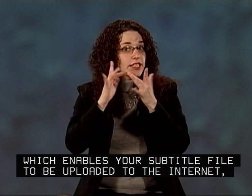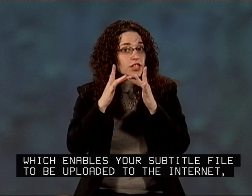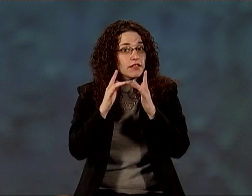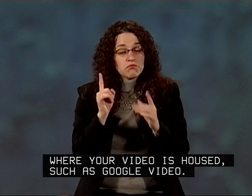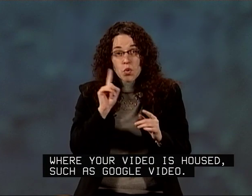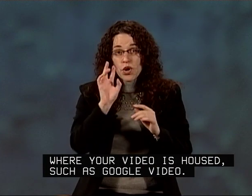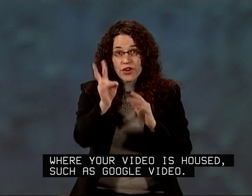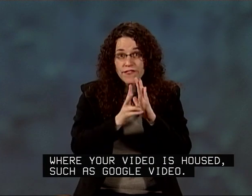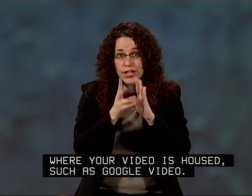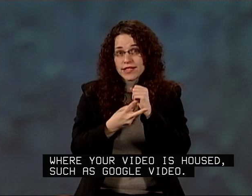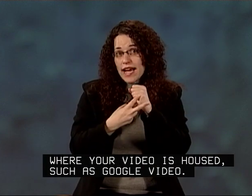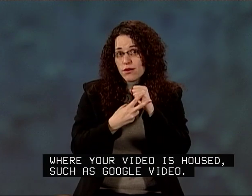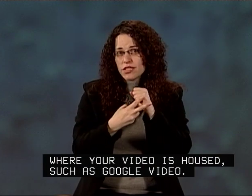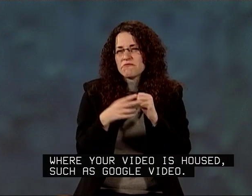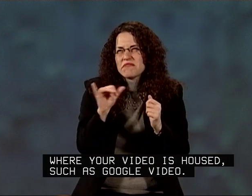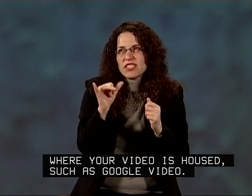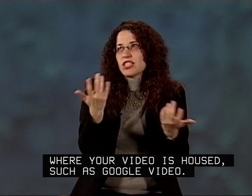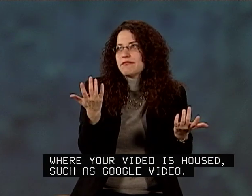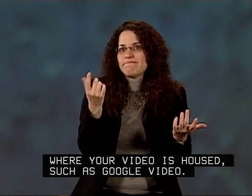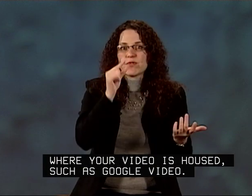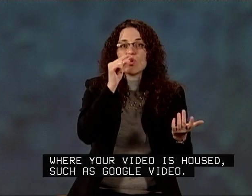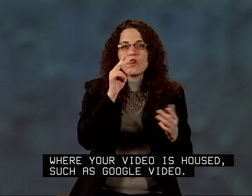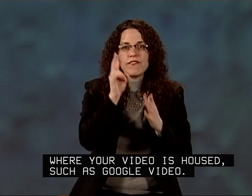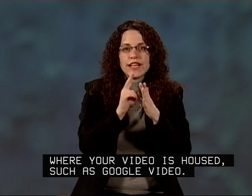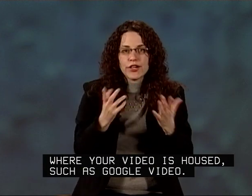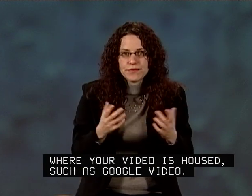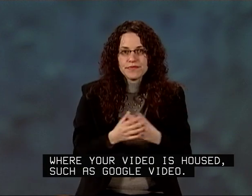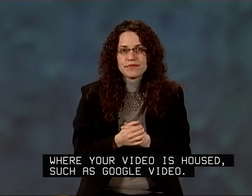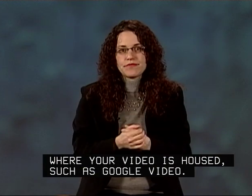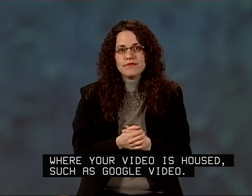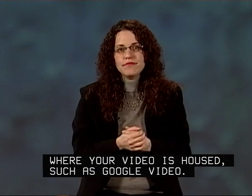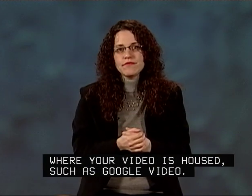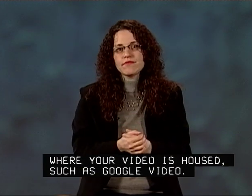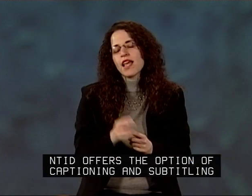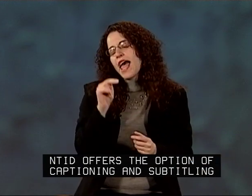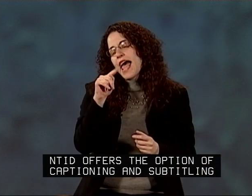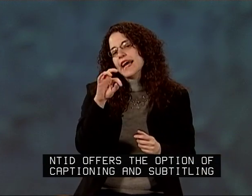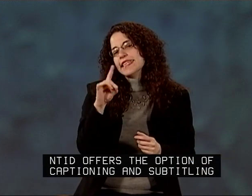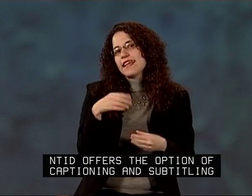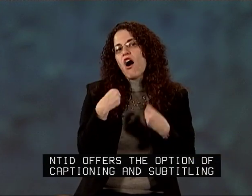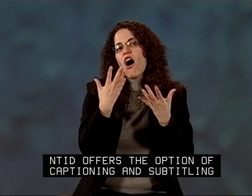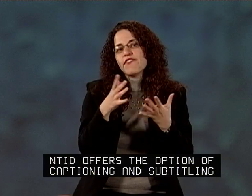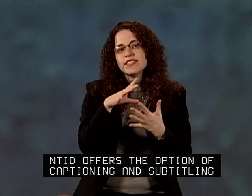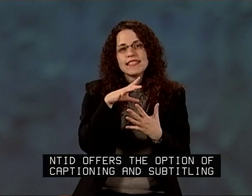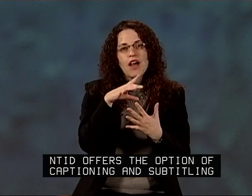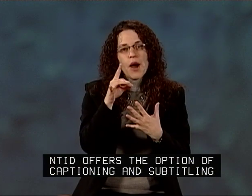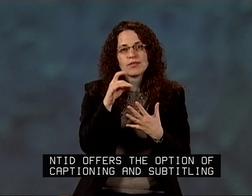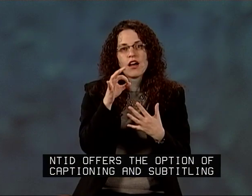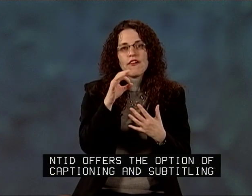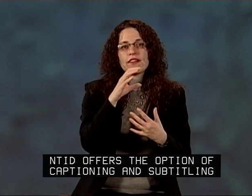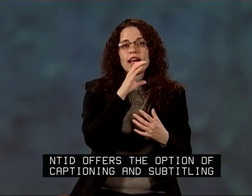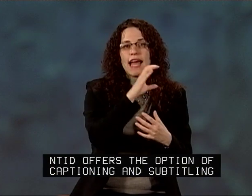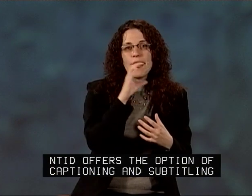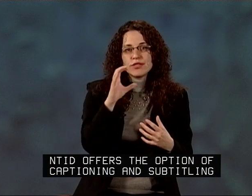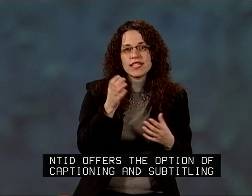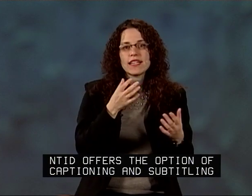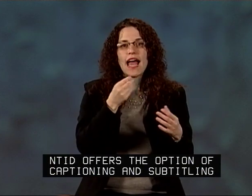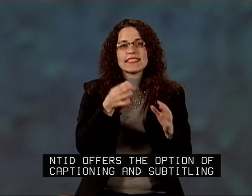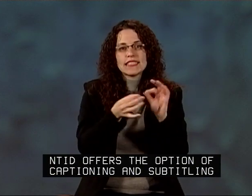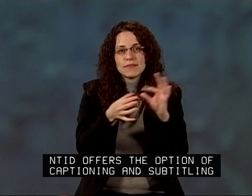internet where your video is housed, such as Google Video. NTD offers the option of captioning and